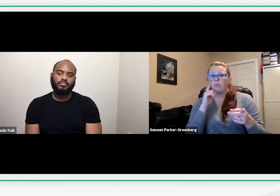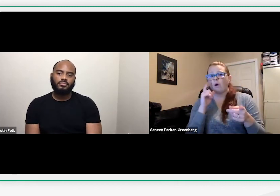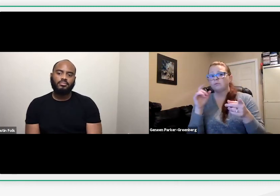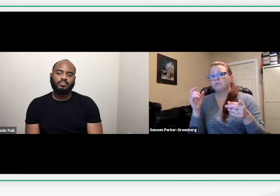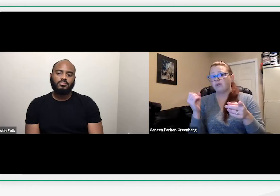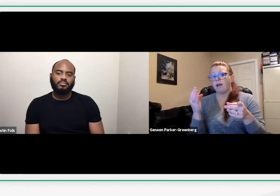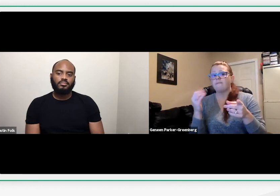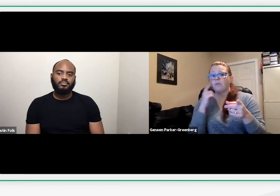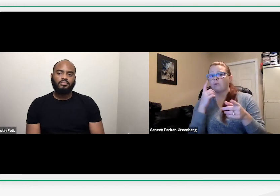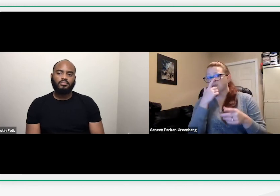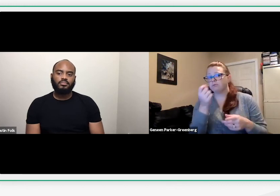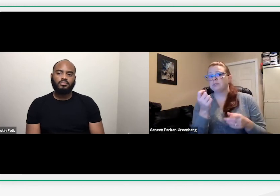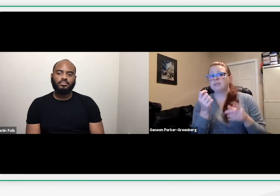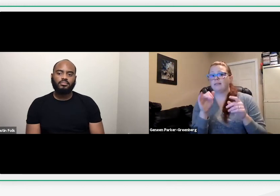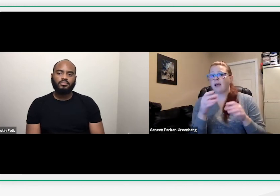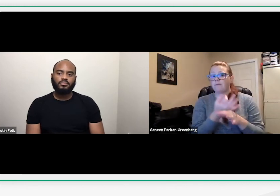your issues resolved.